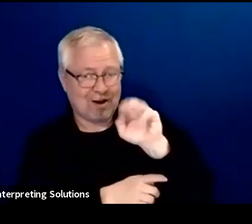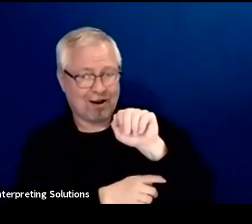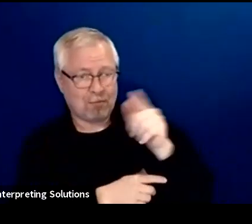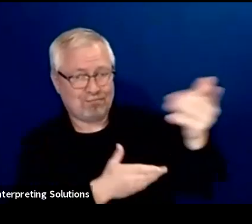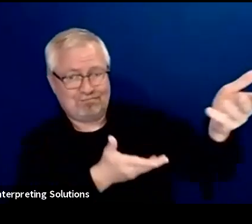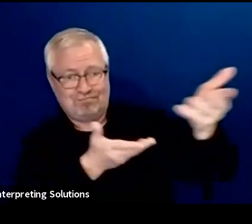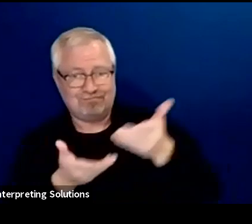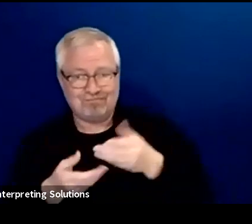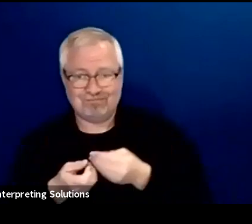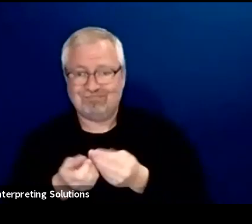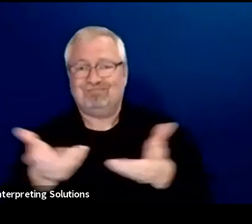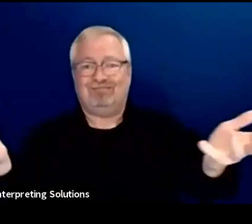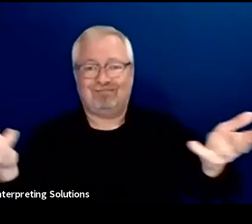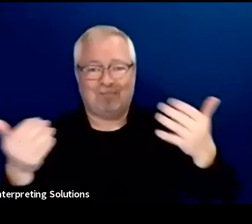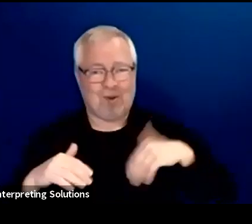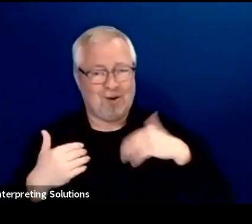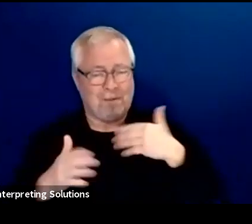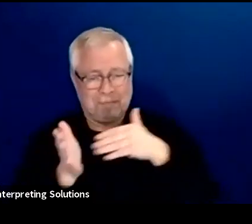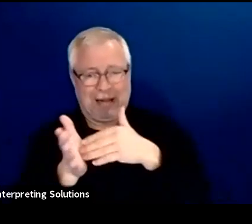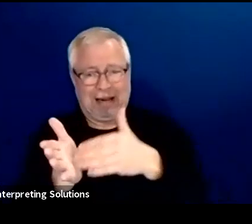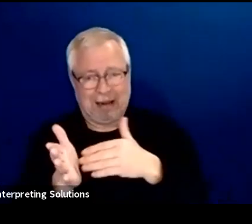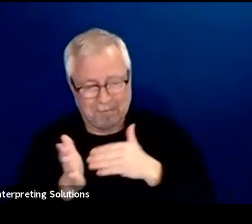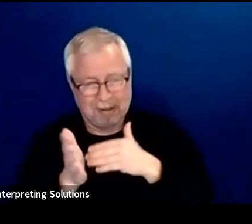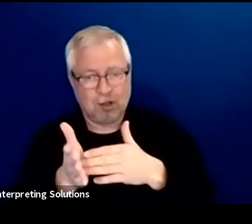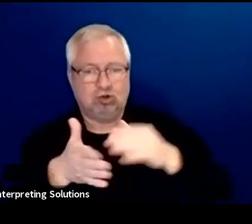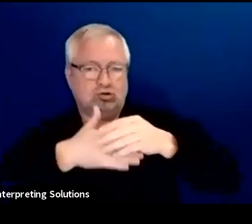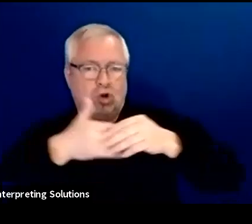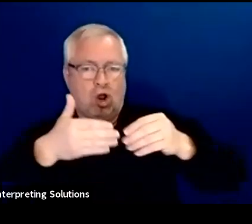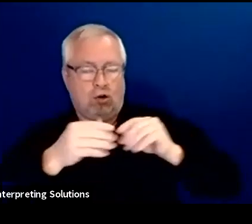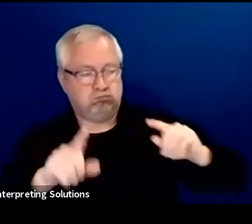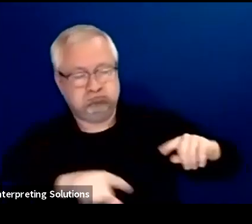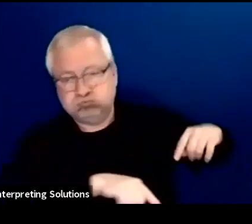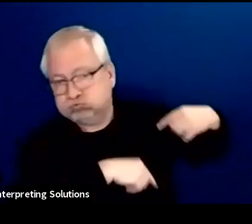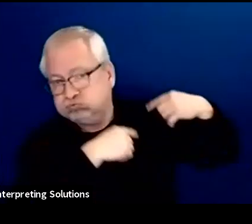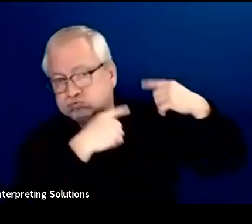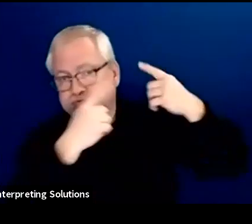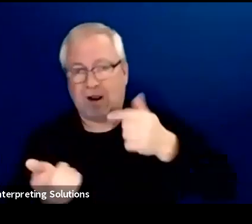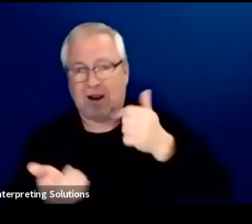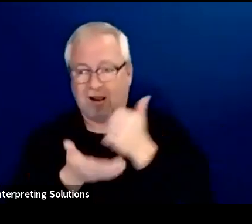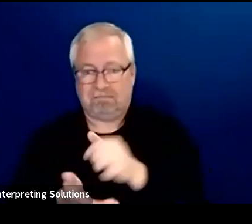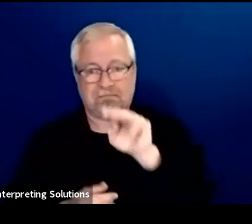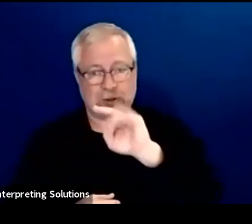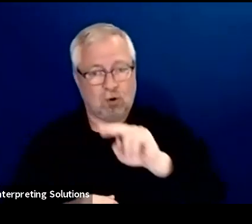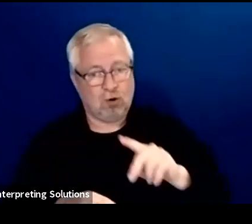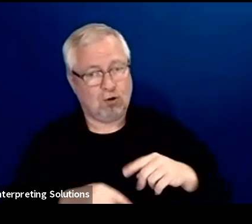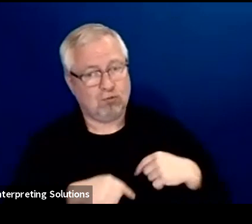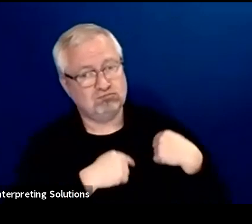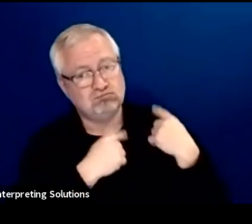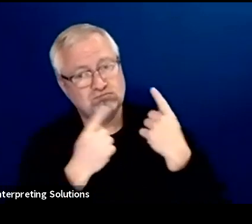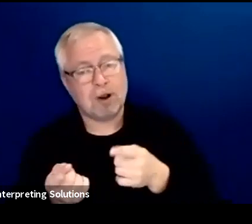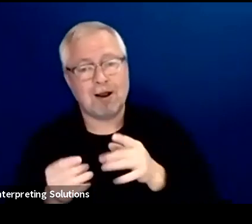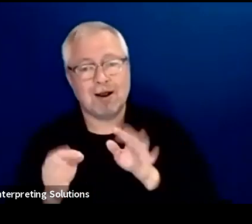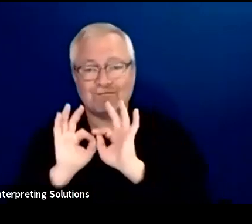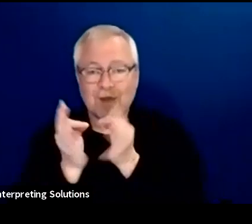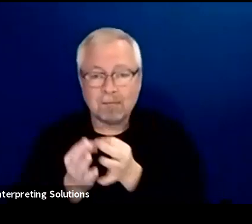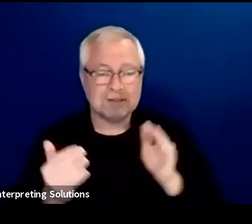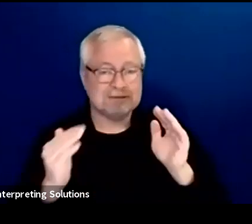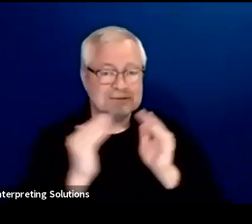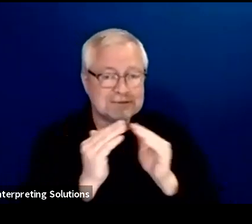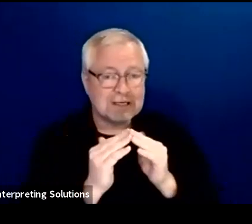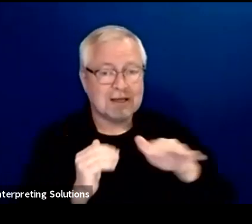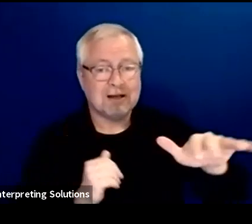dollars over the years to help Minnesota. And by that, I mean our families, our cities, our counties, tribal governments,